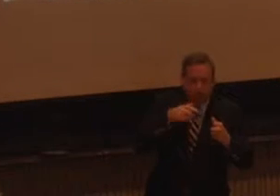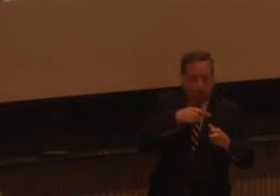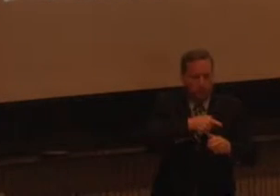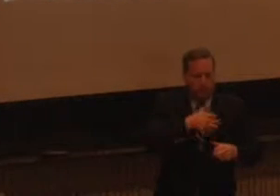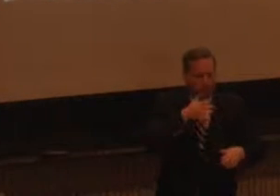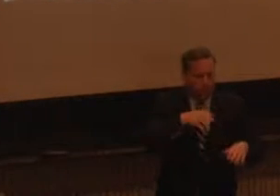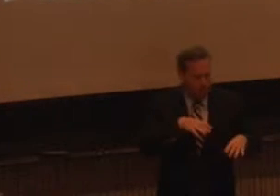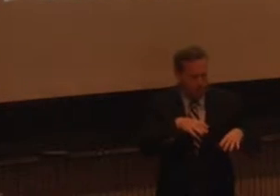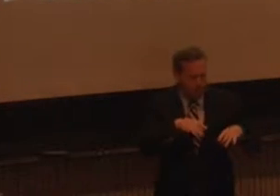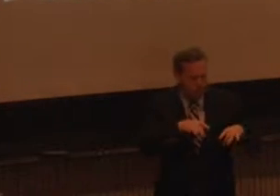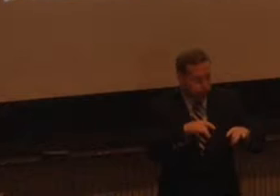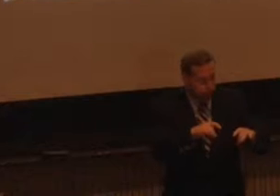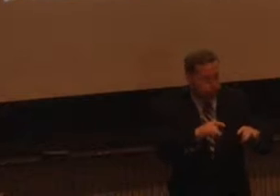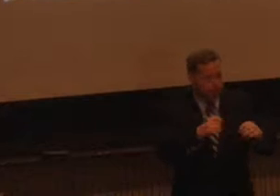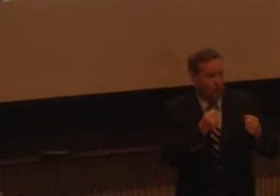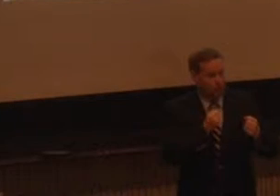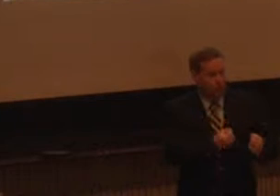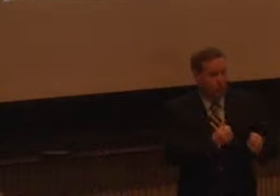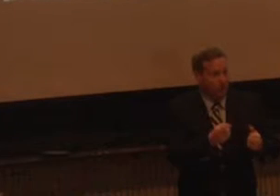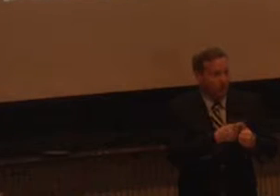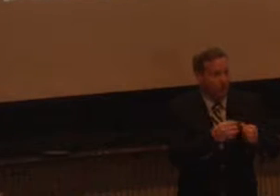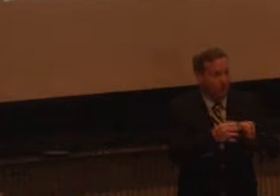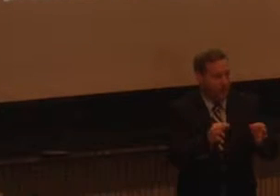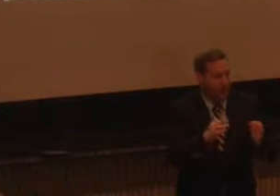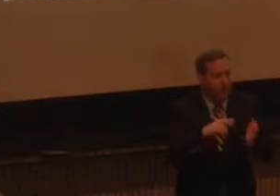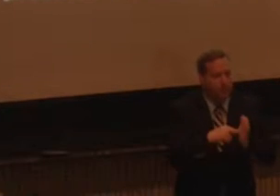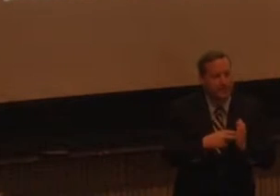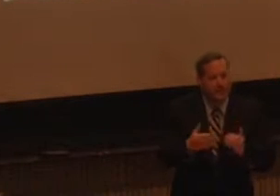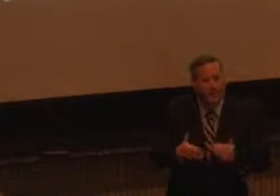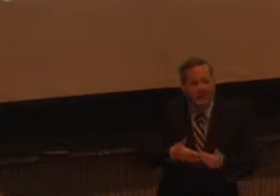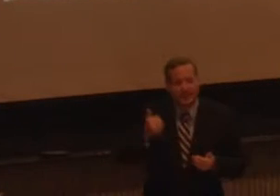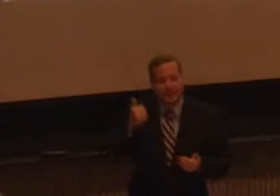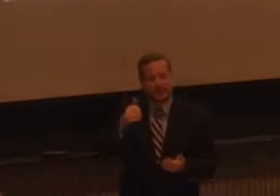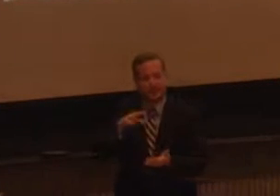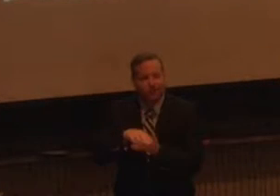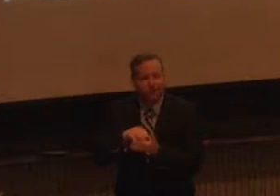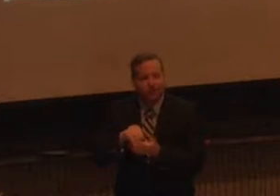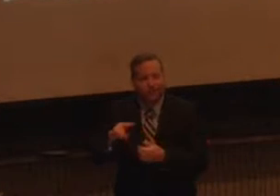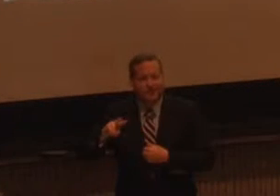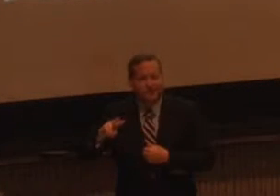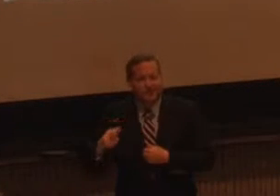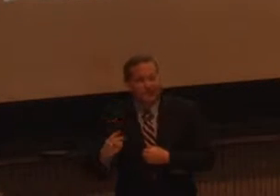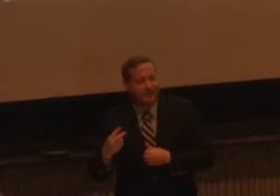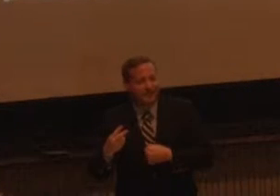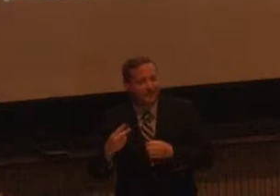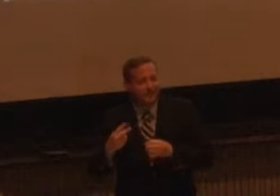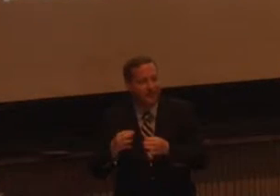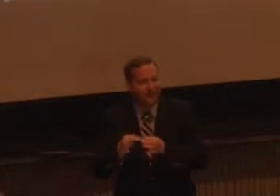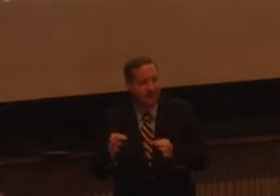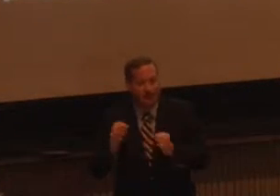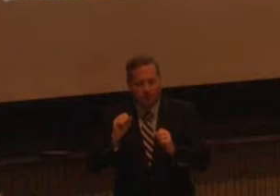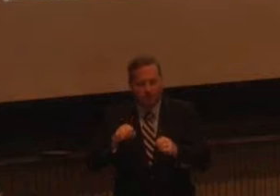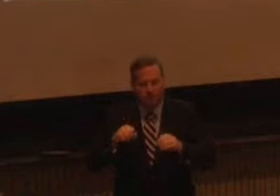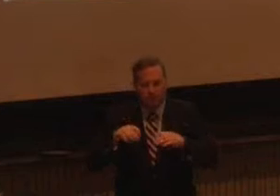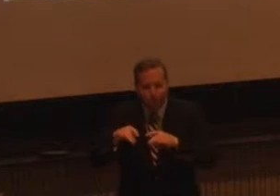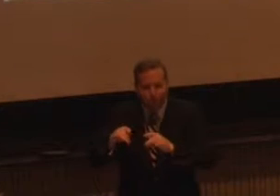full access to what's happening in the classroom, they develop a strong first language and then it is